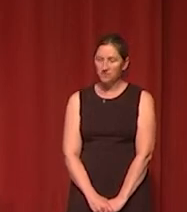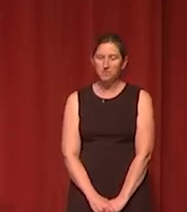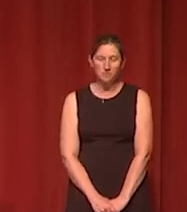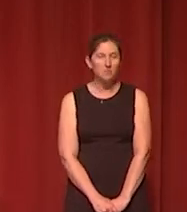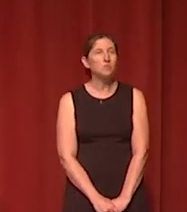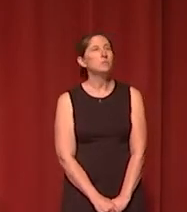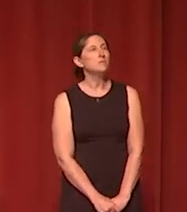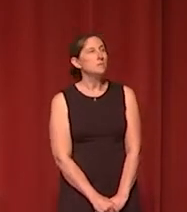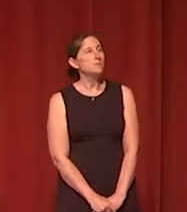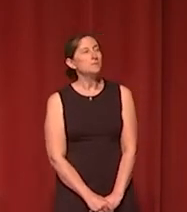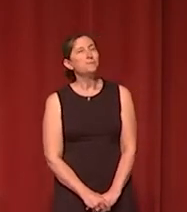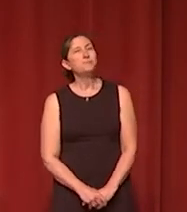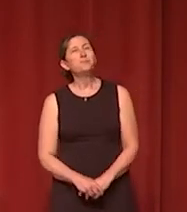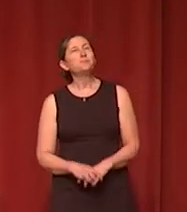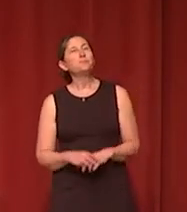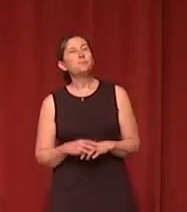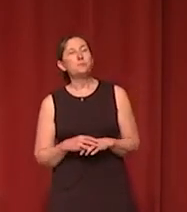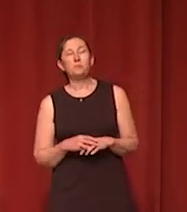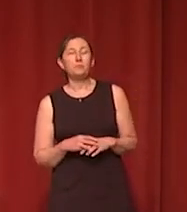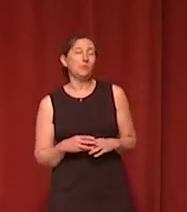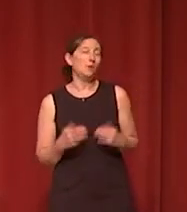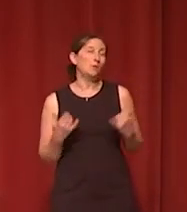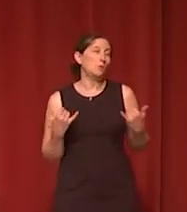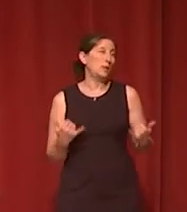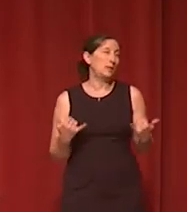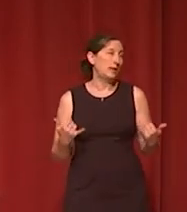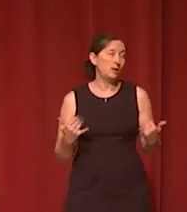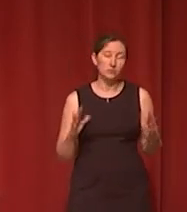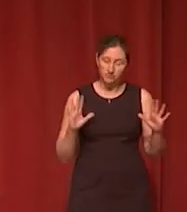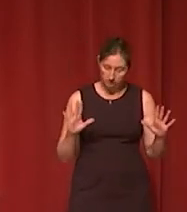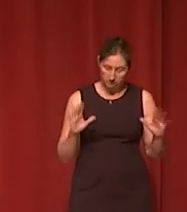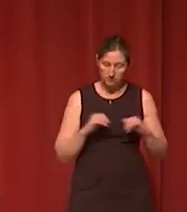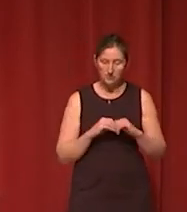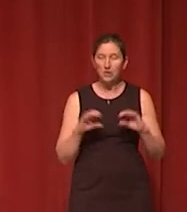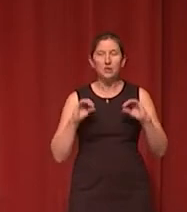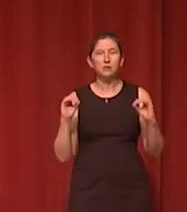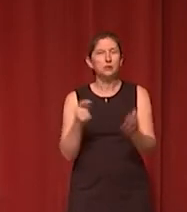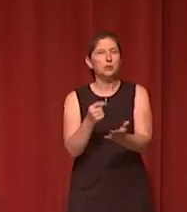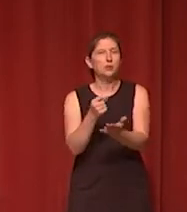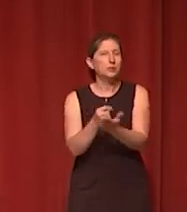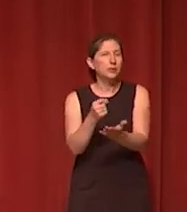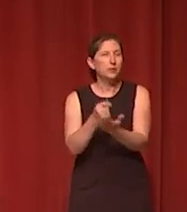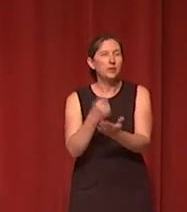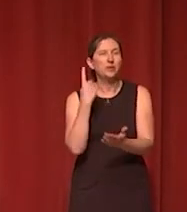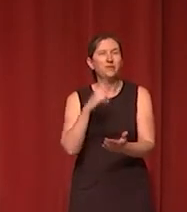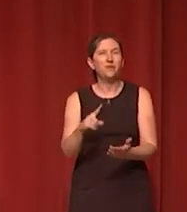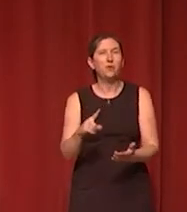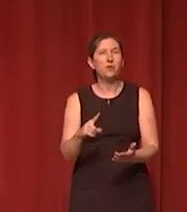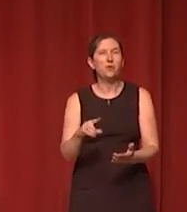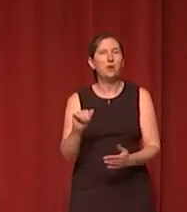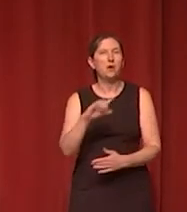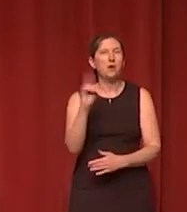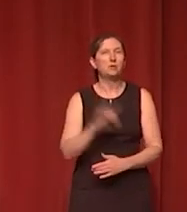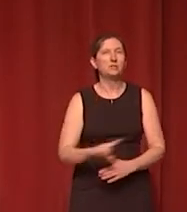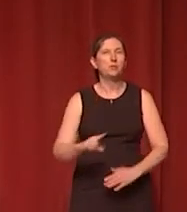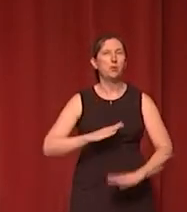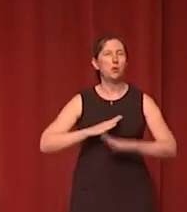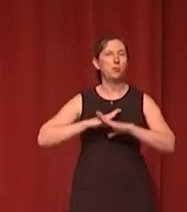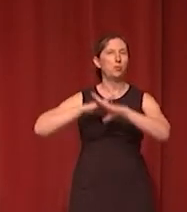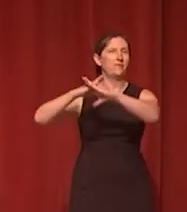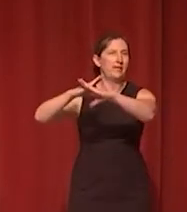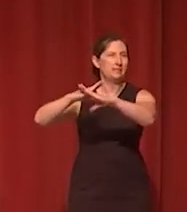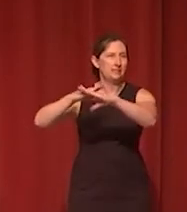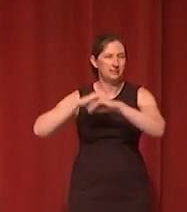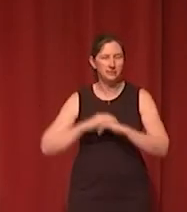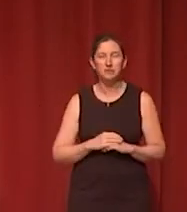Right now, there's no therapies that have been shown to prevent Alzheimer's disease. We do have prevention trials